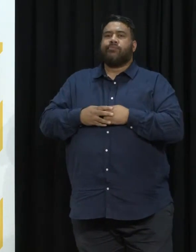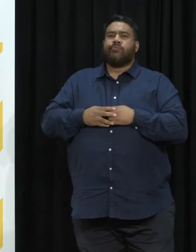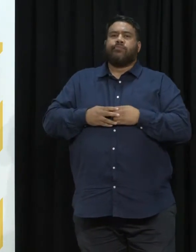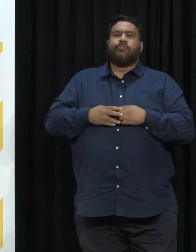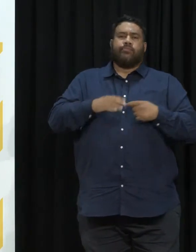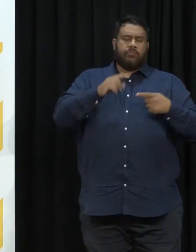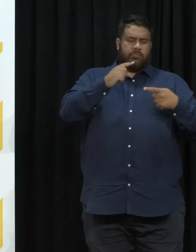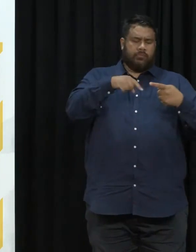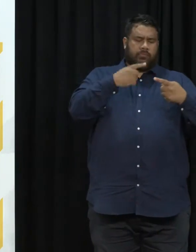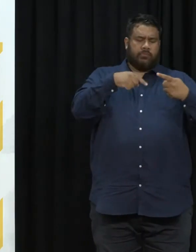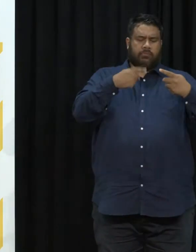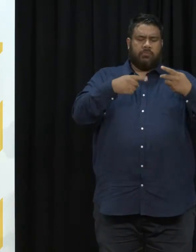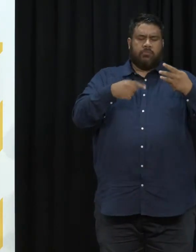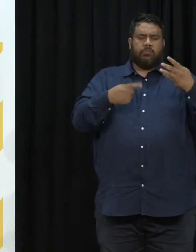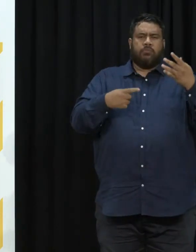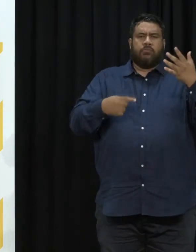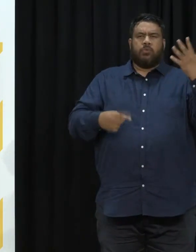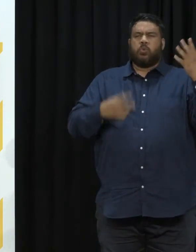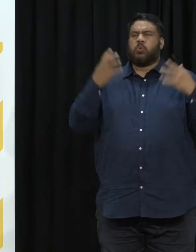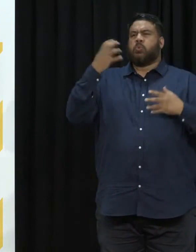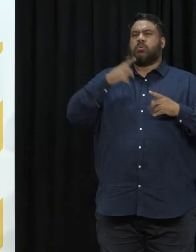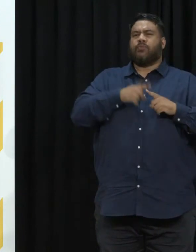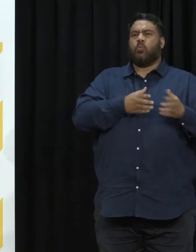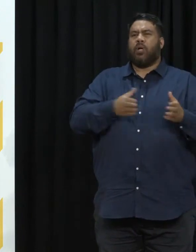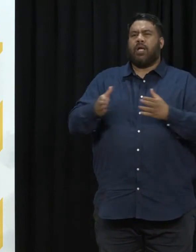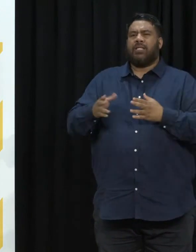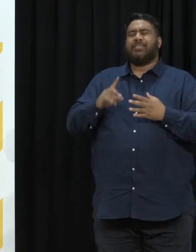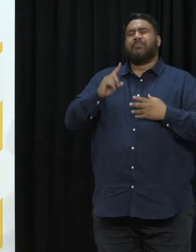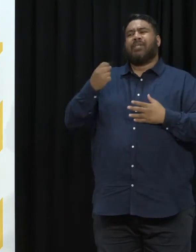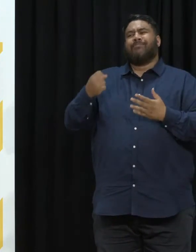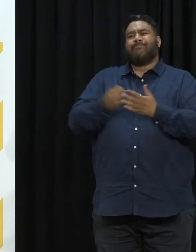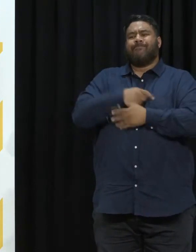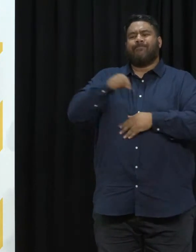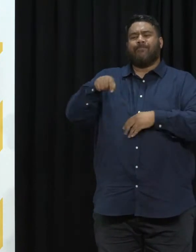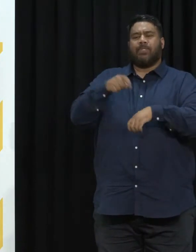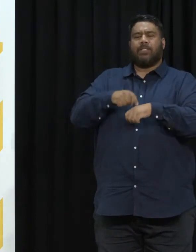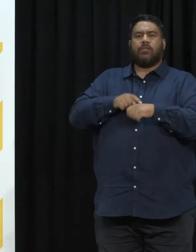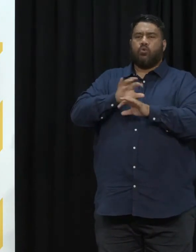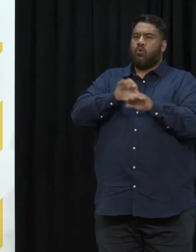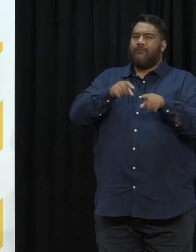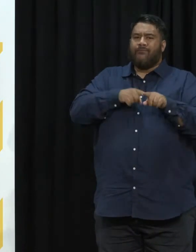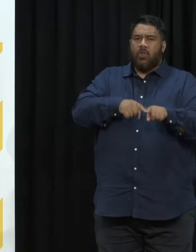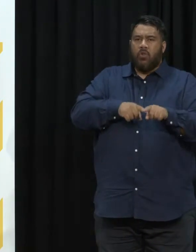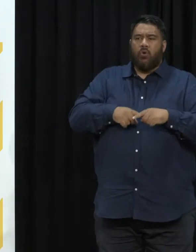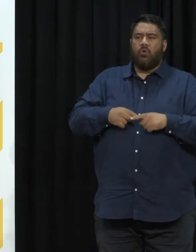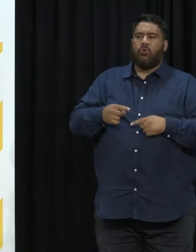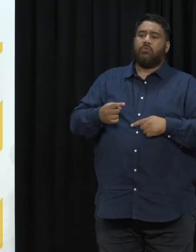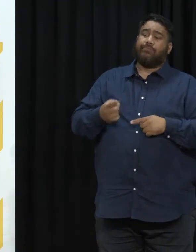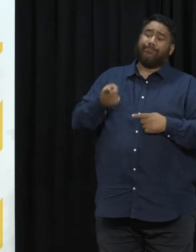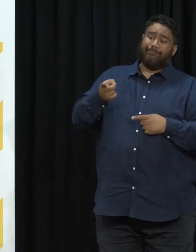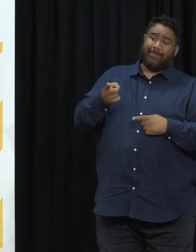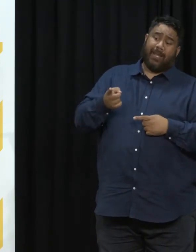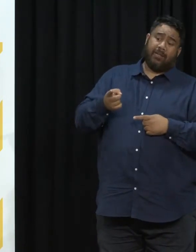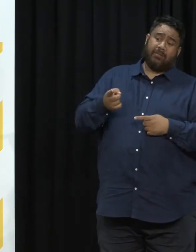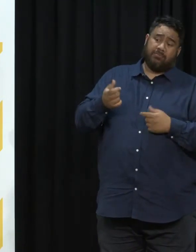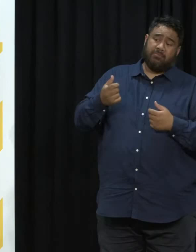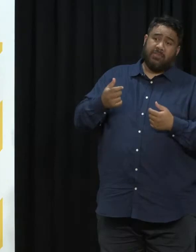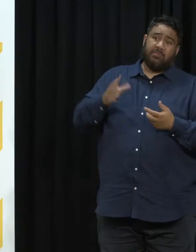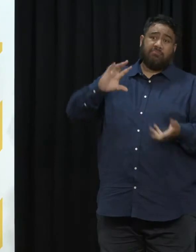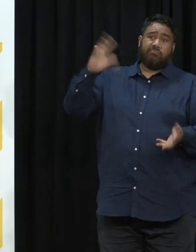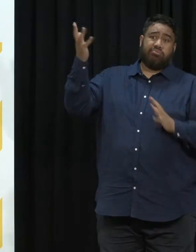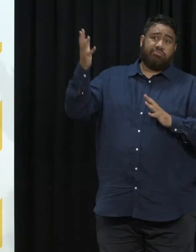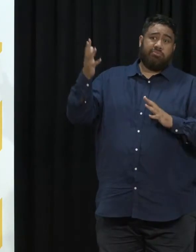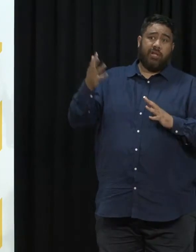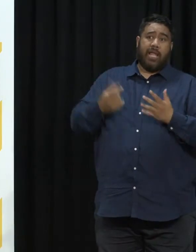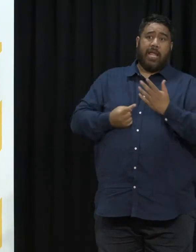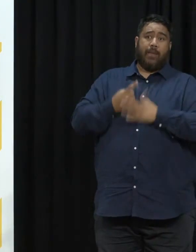layers, unfortunately, were not followed. And that one case has demonstrated what the ramifications can be if we